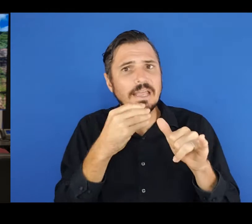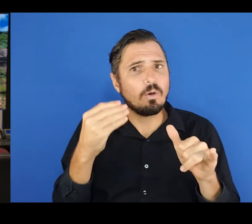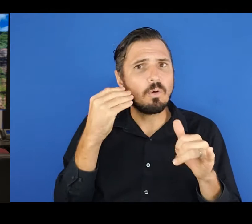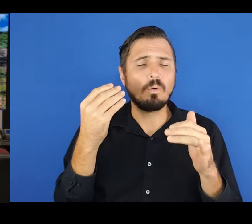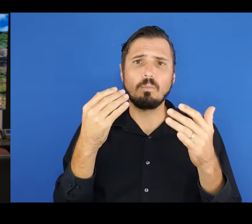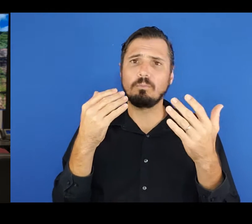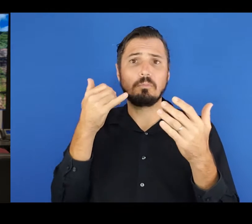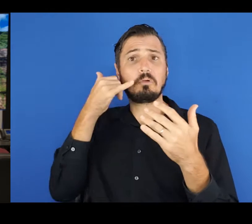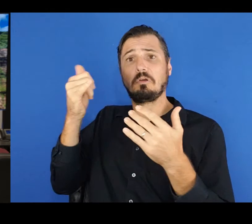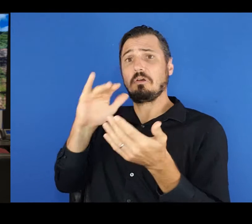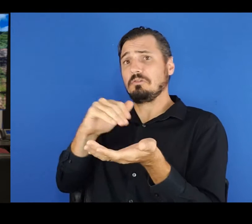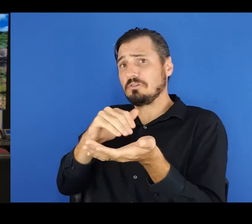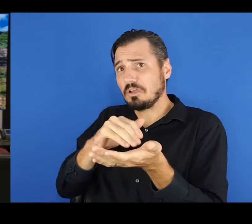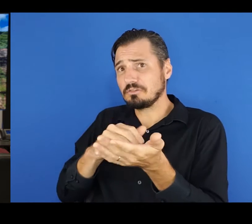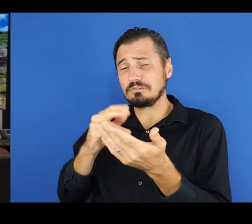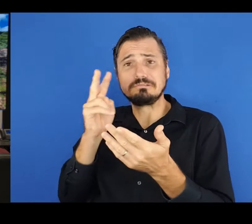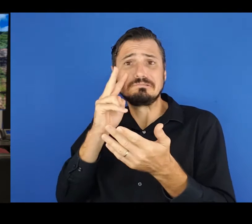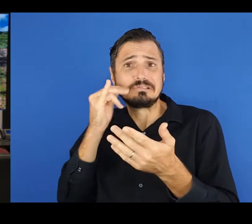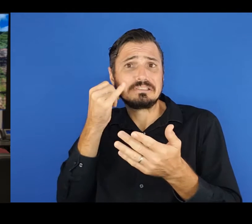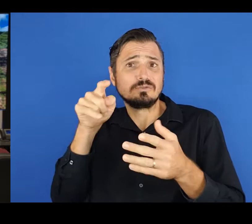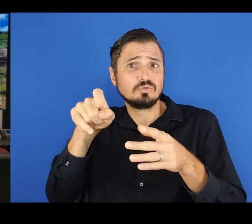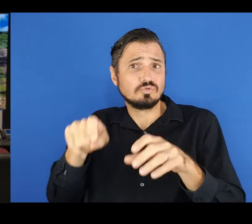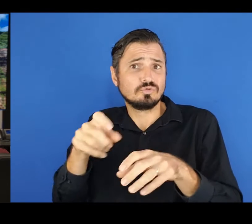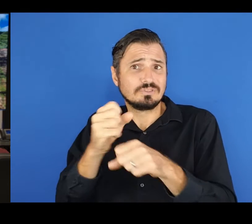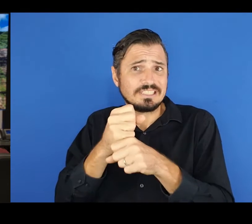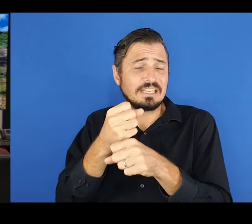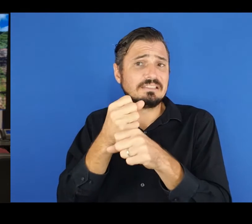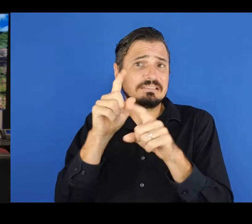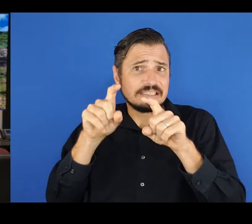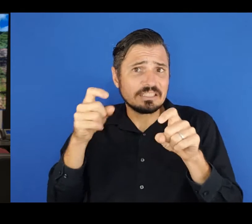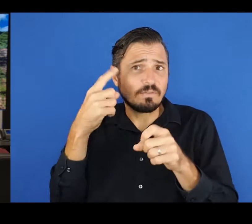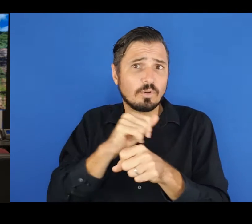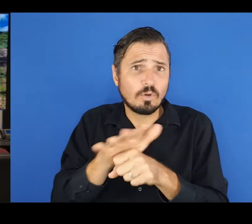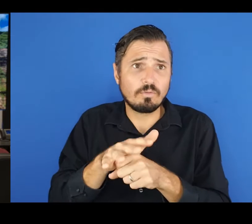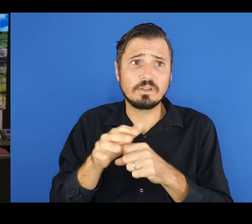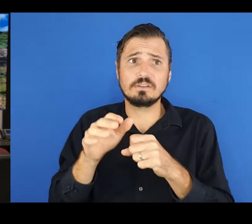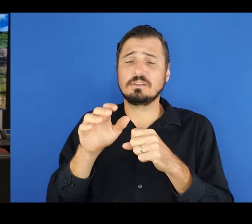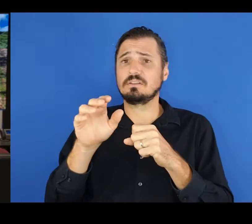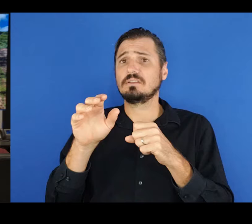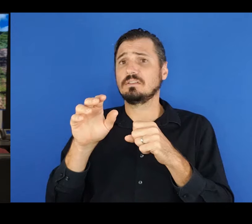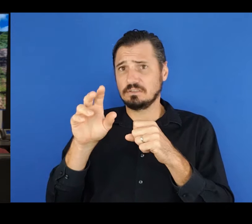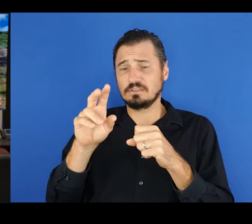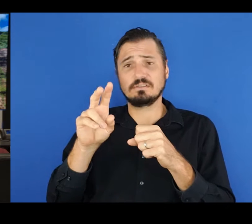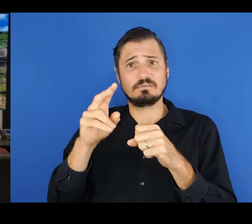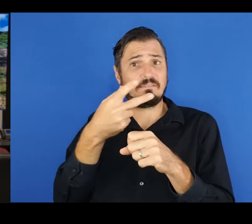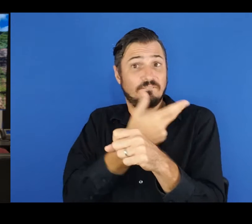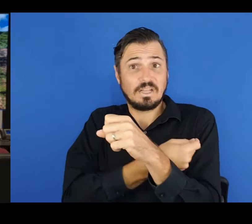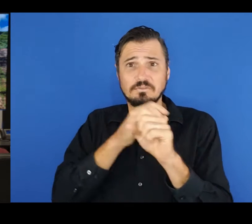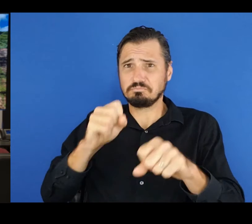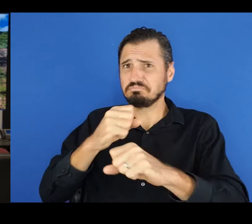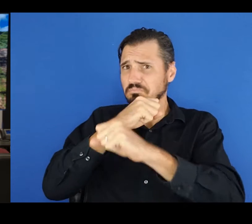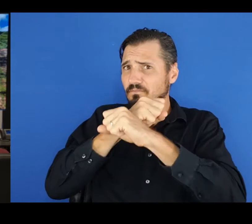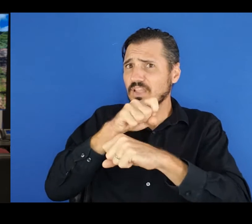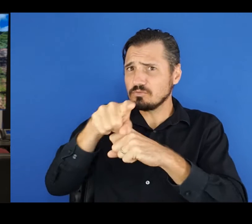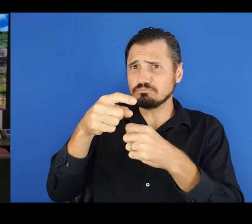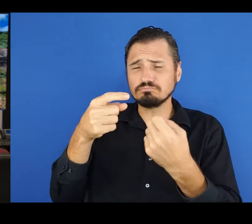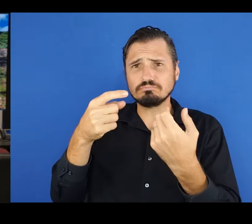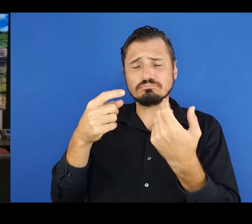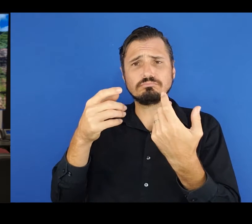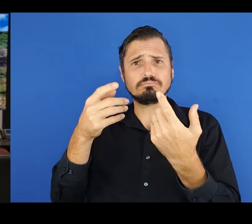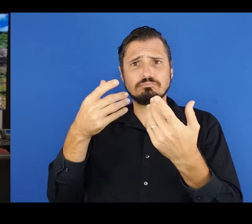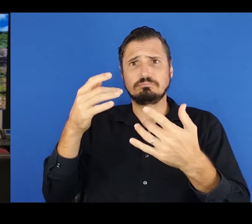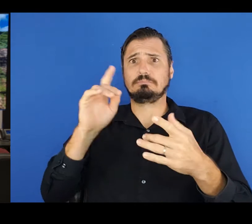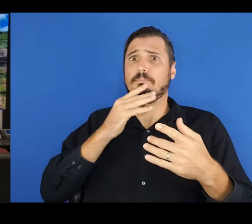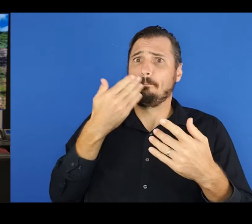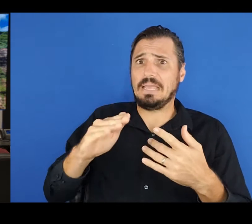see if you should be tested for COVID-19. Although vaccination protects you from a serious COVID-19 infection, you can still get a